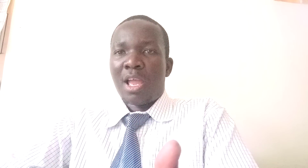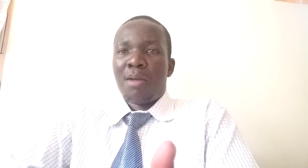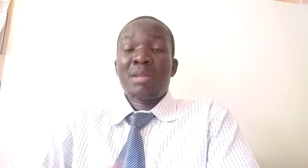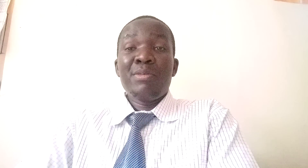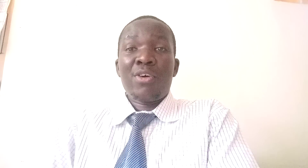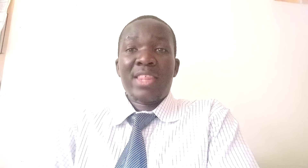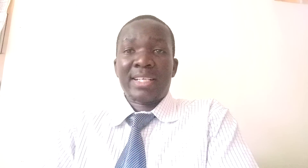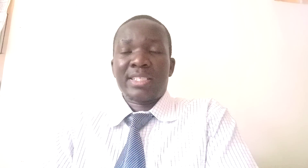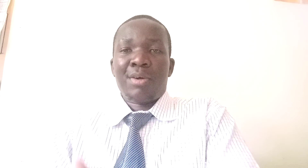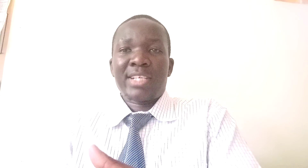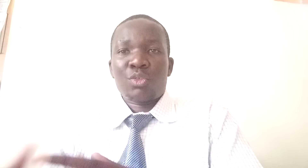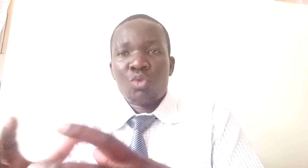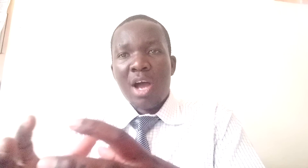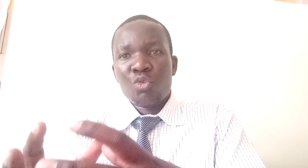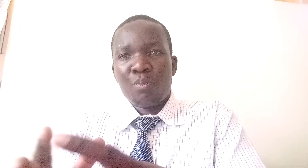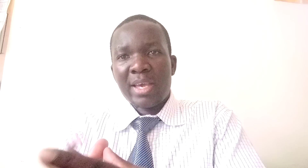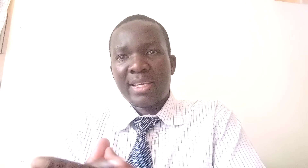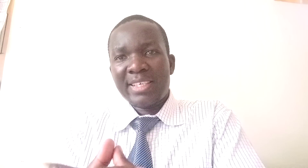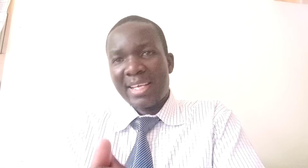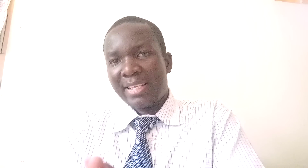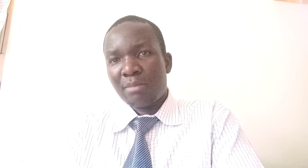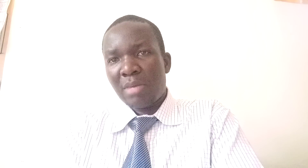69. But before that, I want us to know how to make these other numbers.